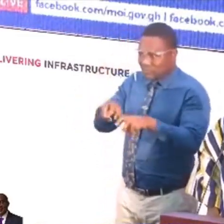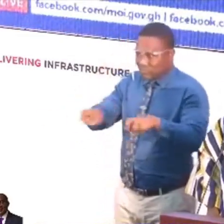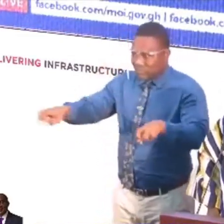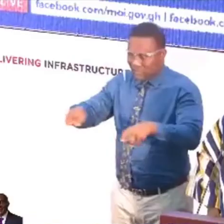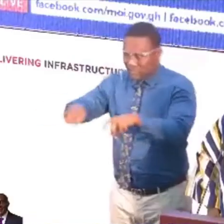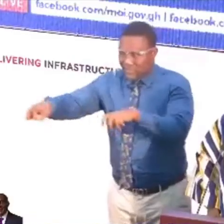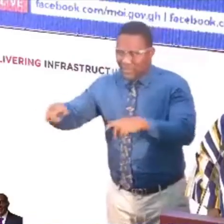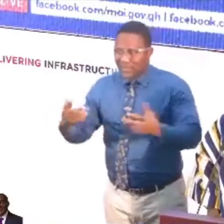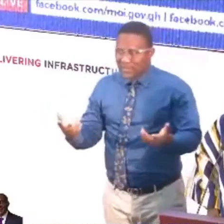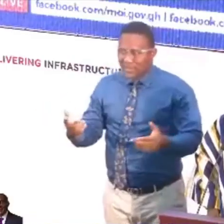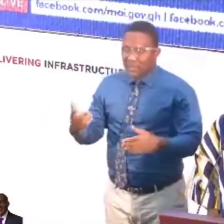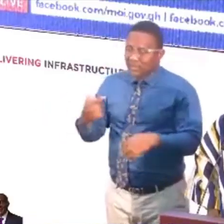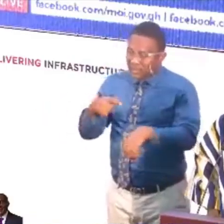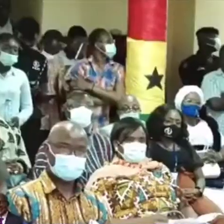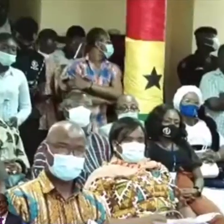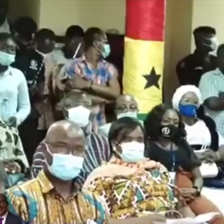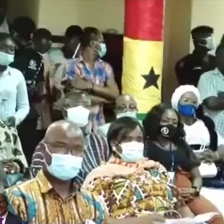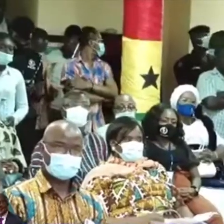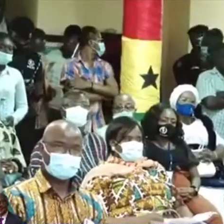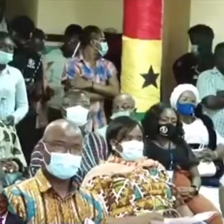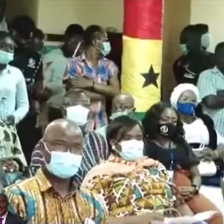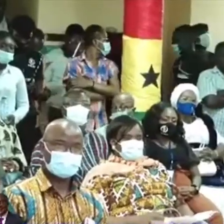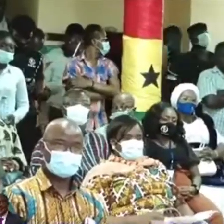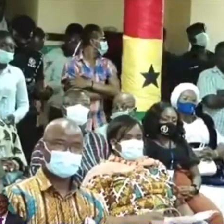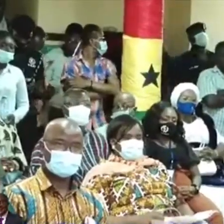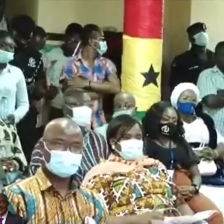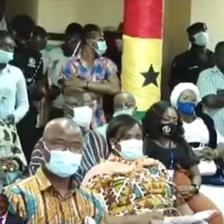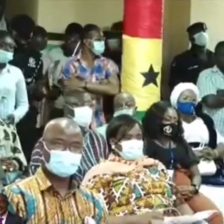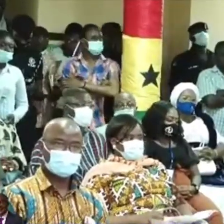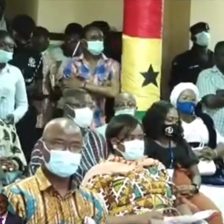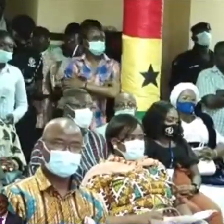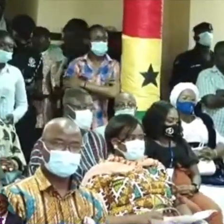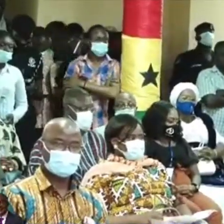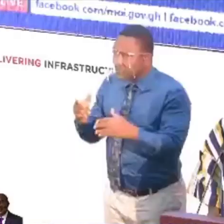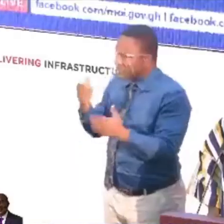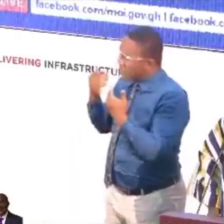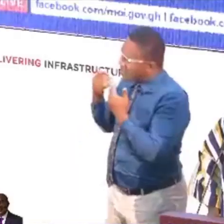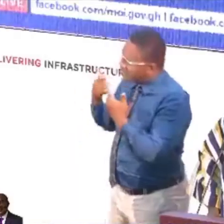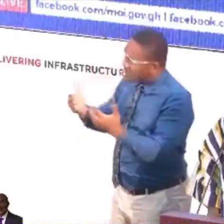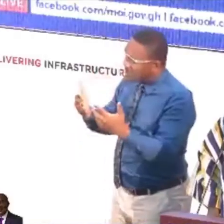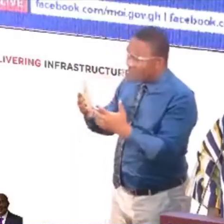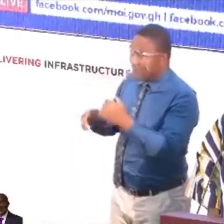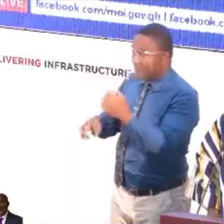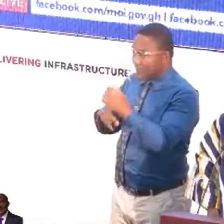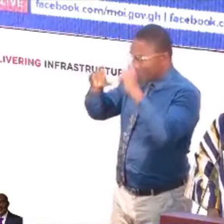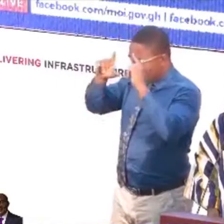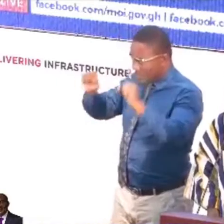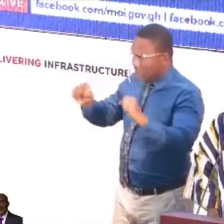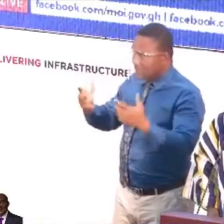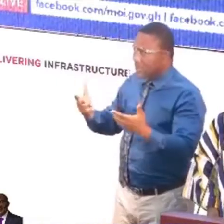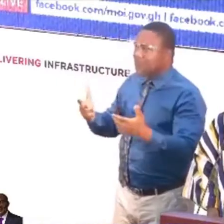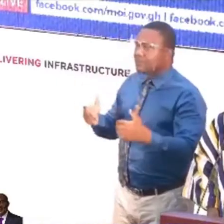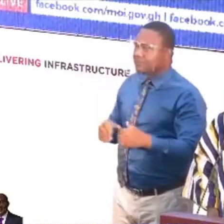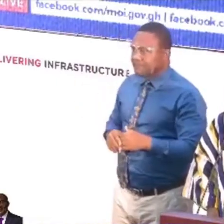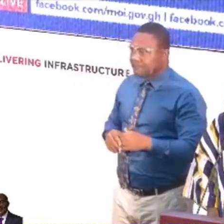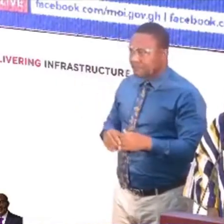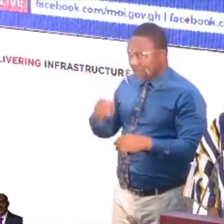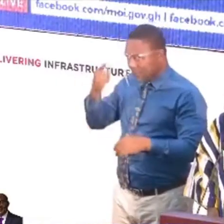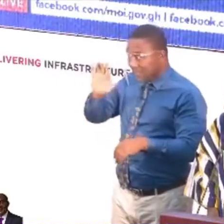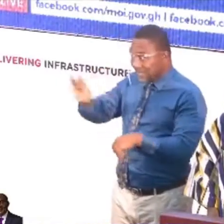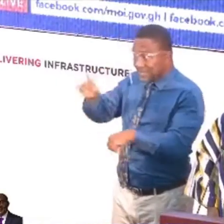would have to be bringing down the curtain at this time. I want to thank His Excellency, the Vice President, first of all, for